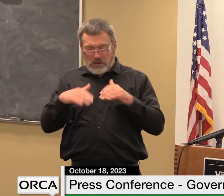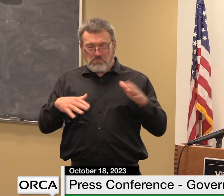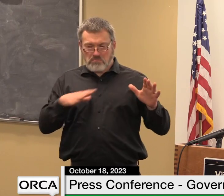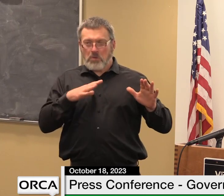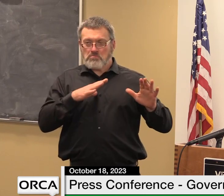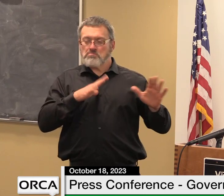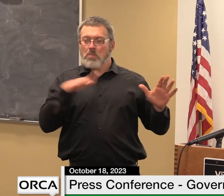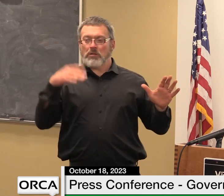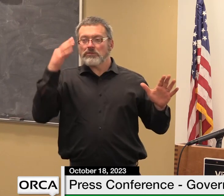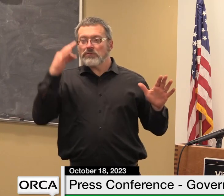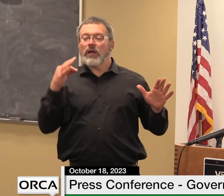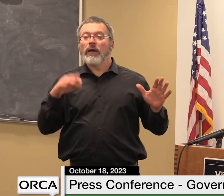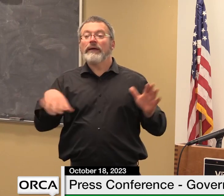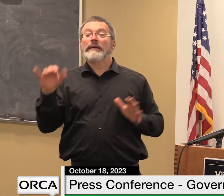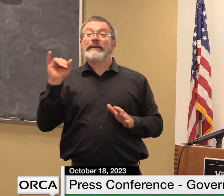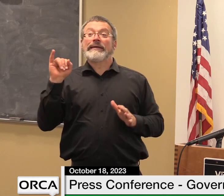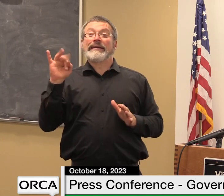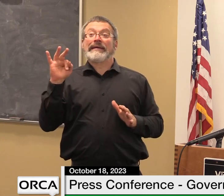in the event that you did run,